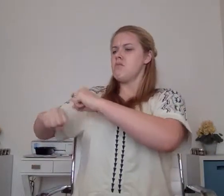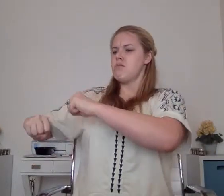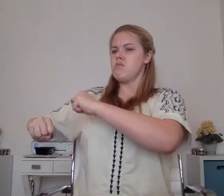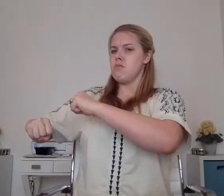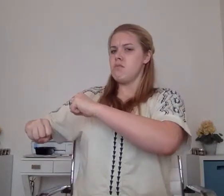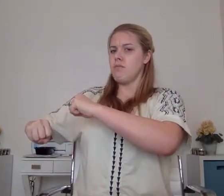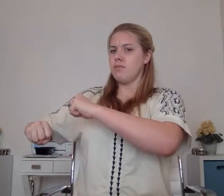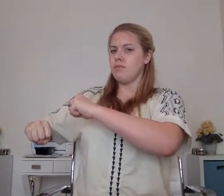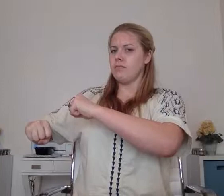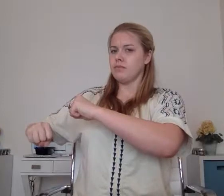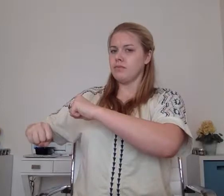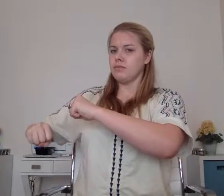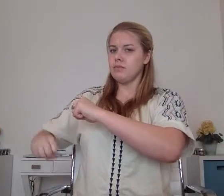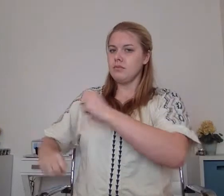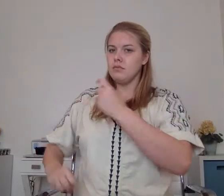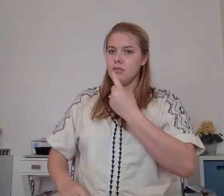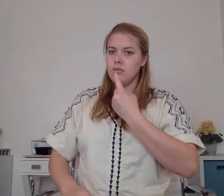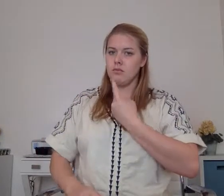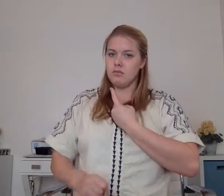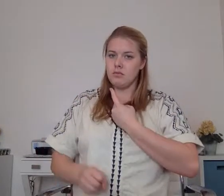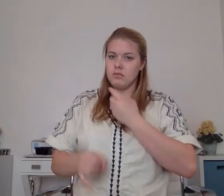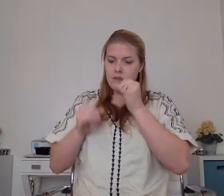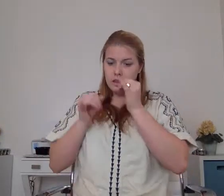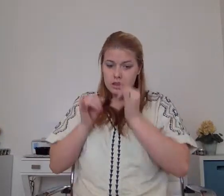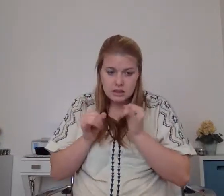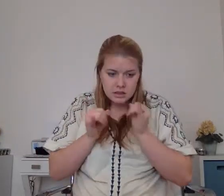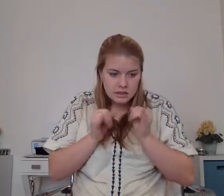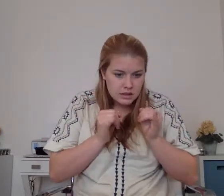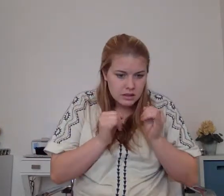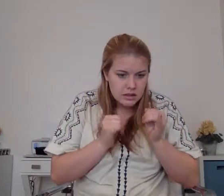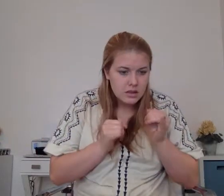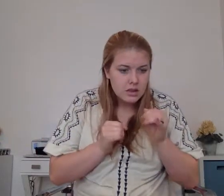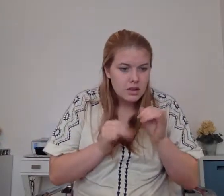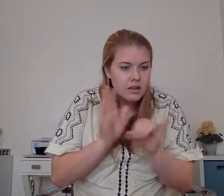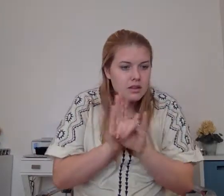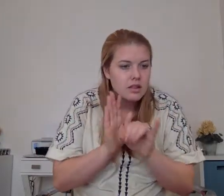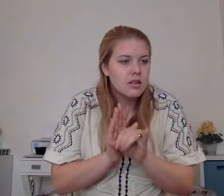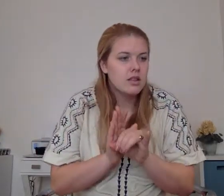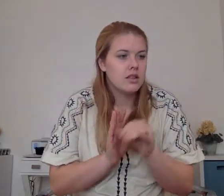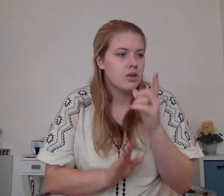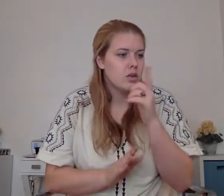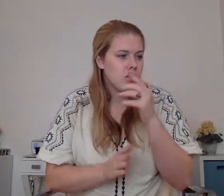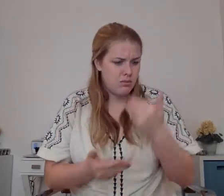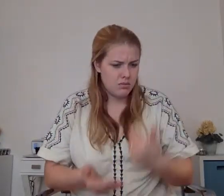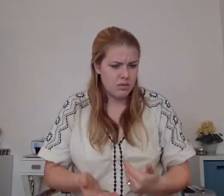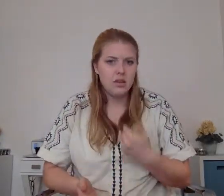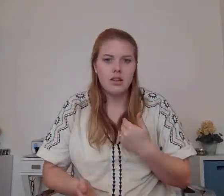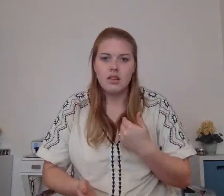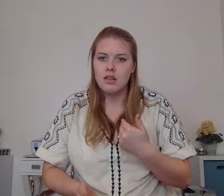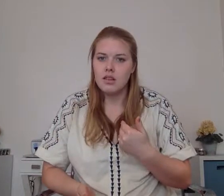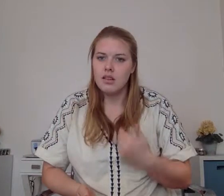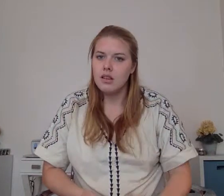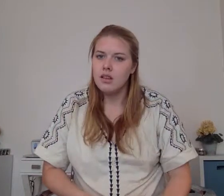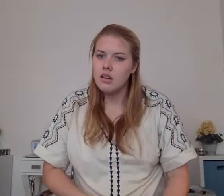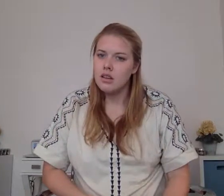is also an illusion, because we all have a multiplicity of voices